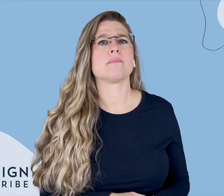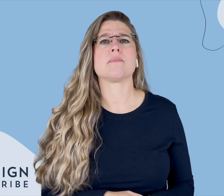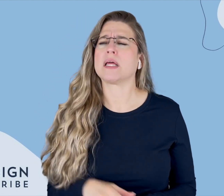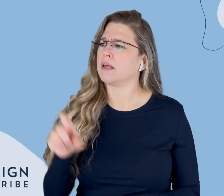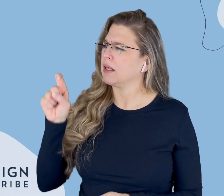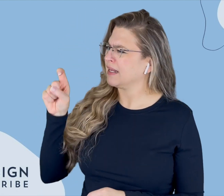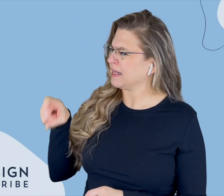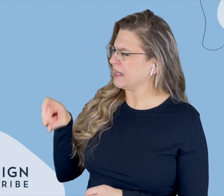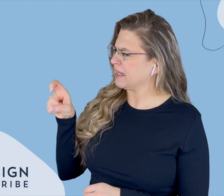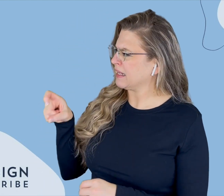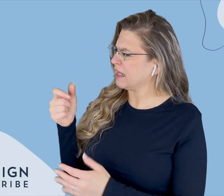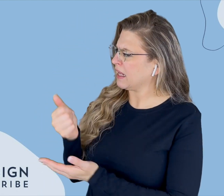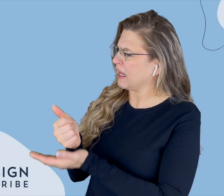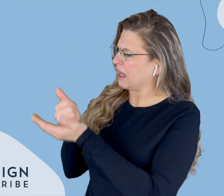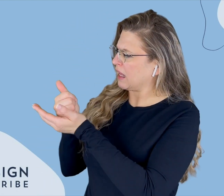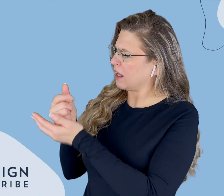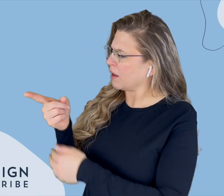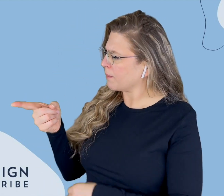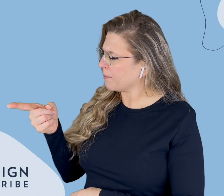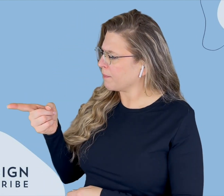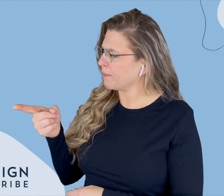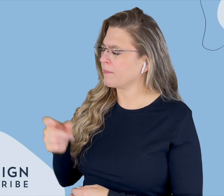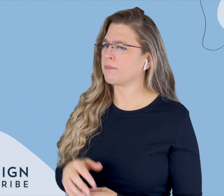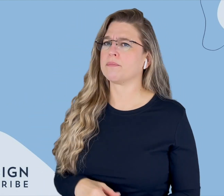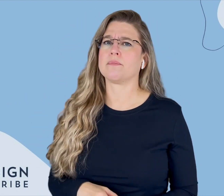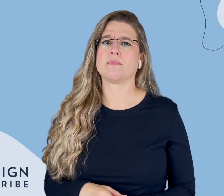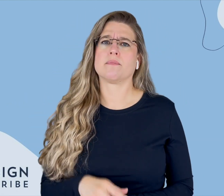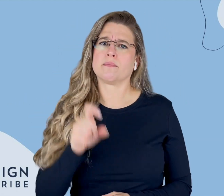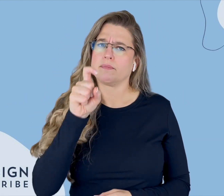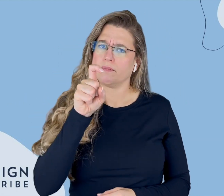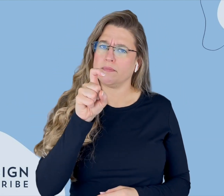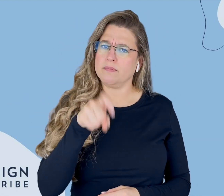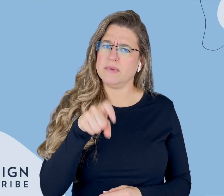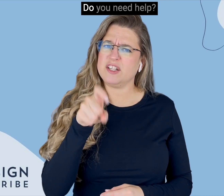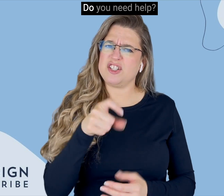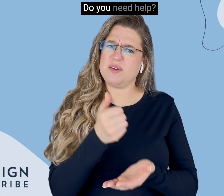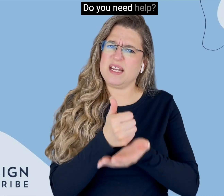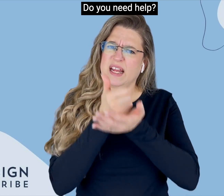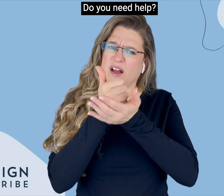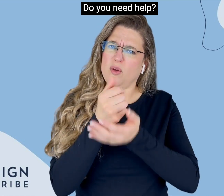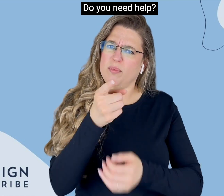Do you need help?